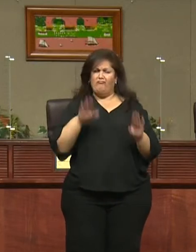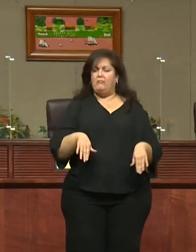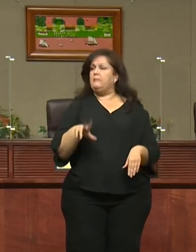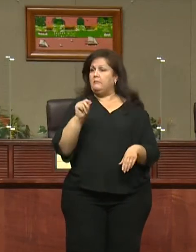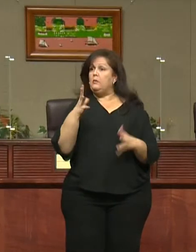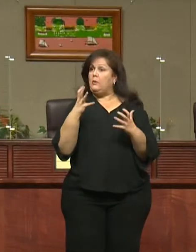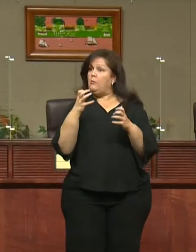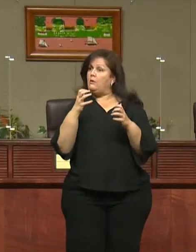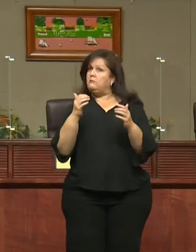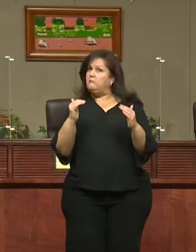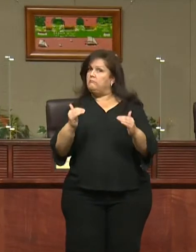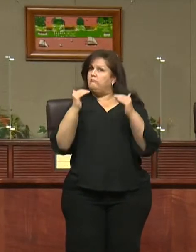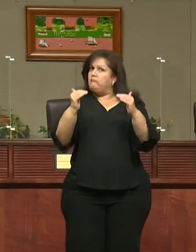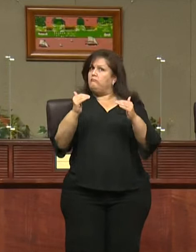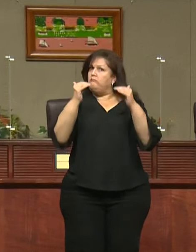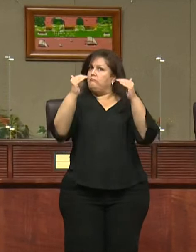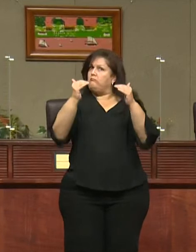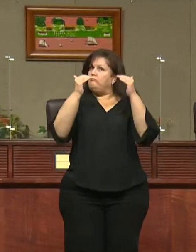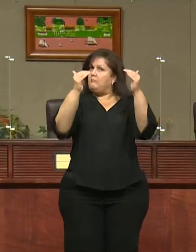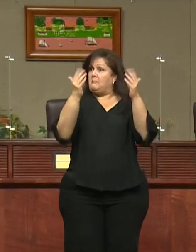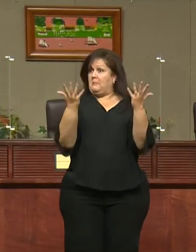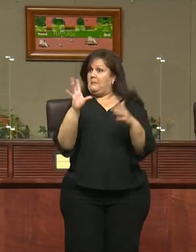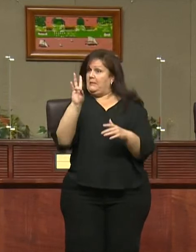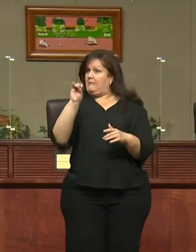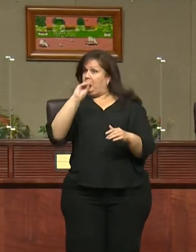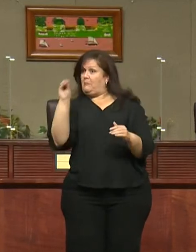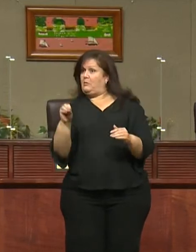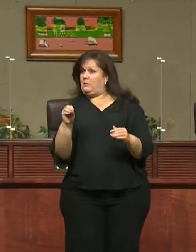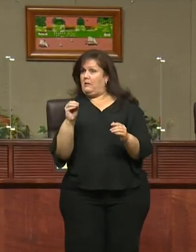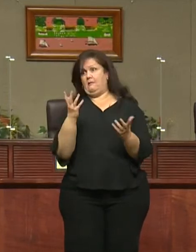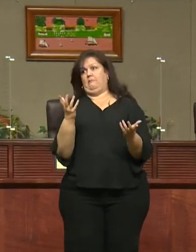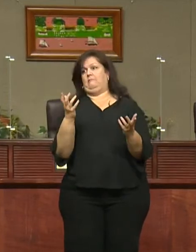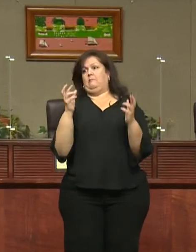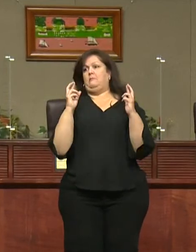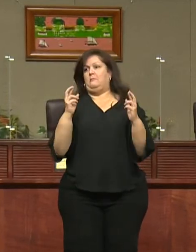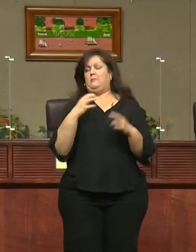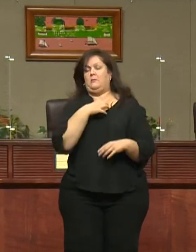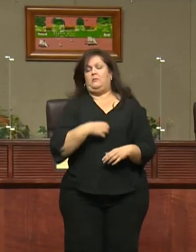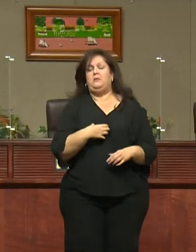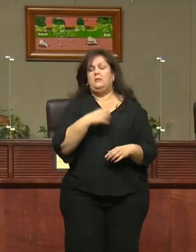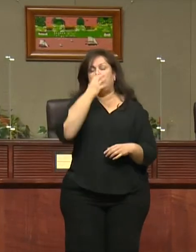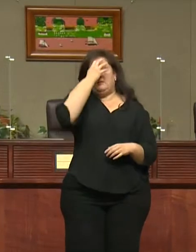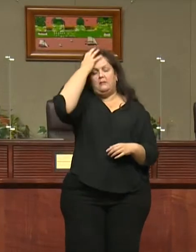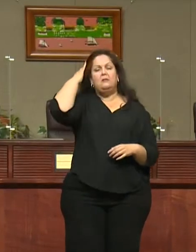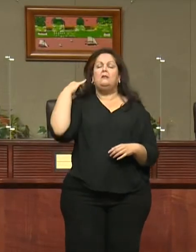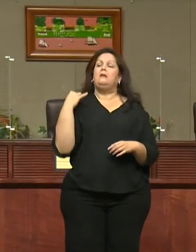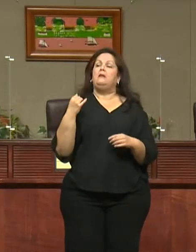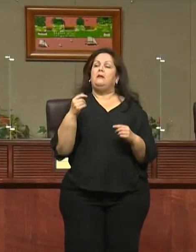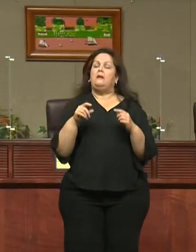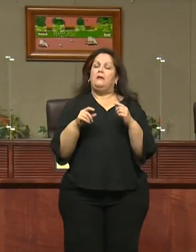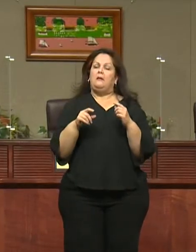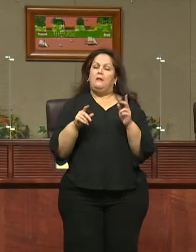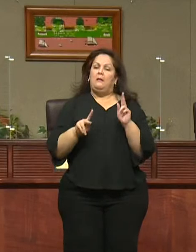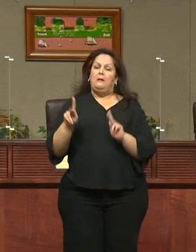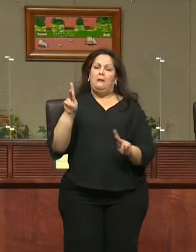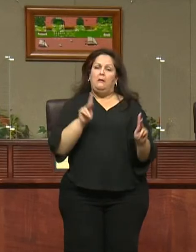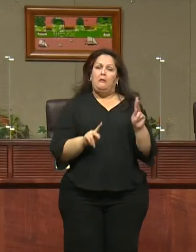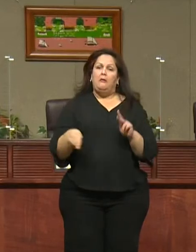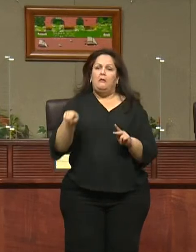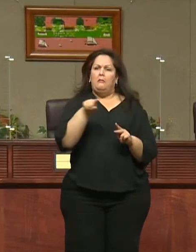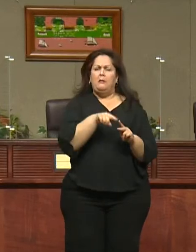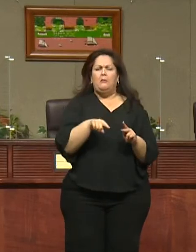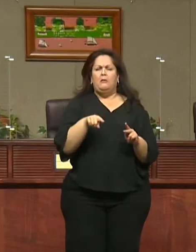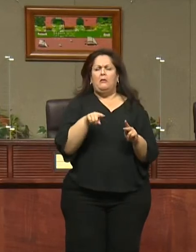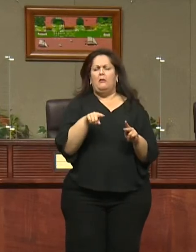by July 4th, get up to the 70%. So I don't want people to